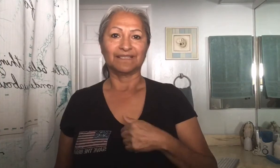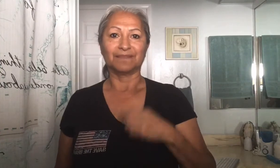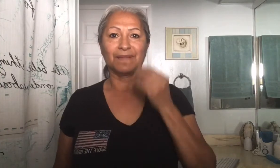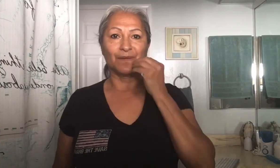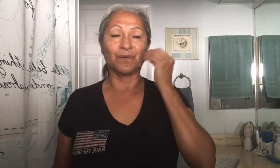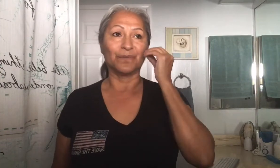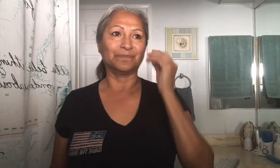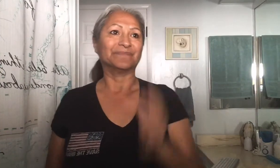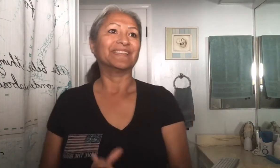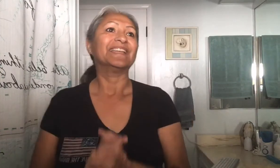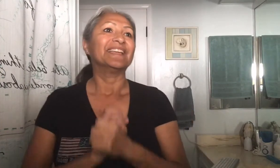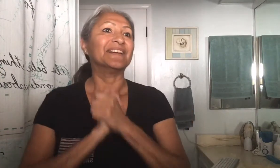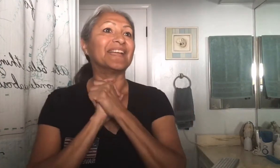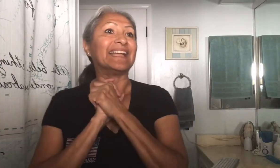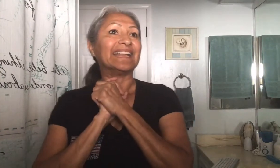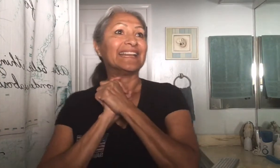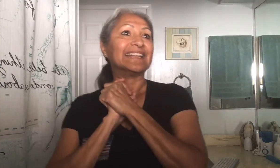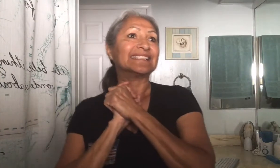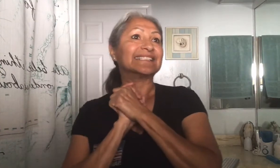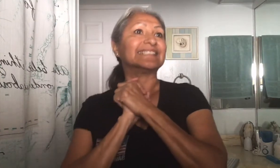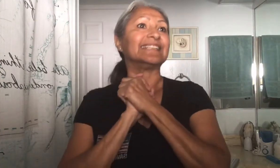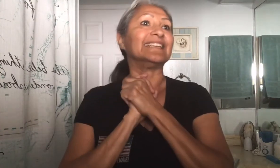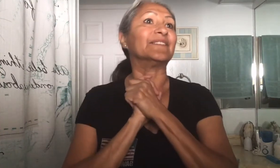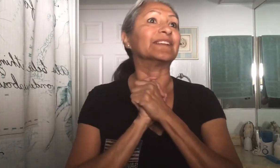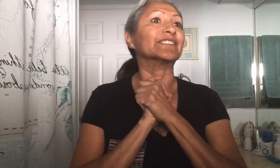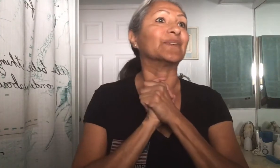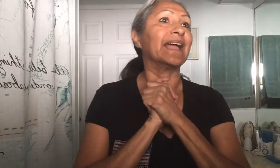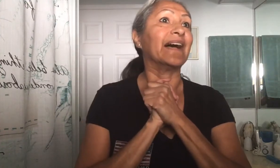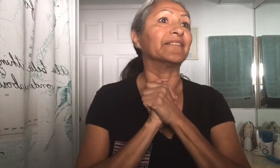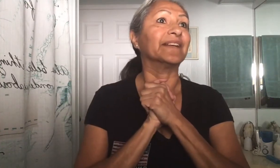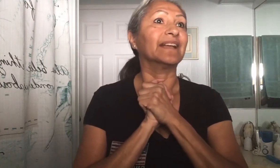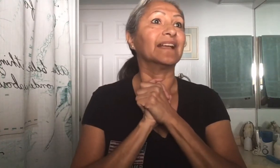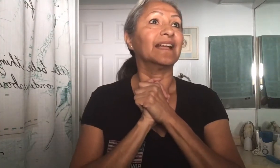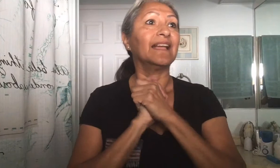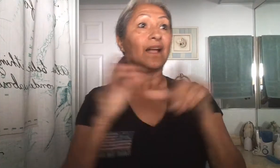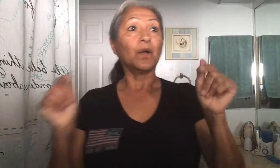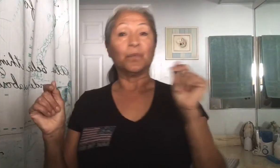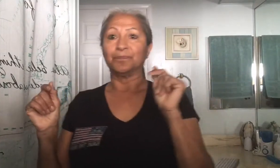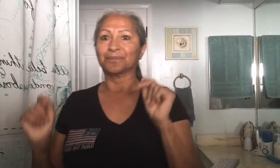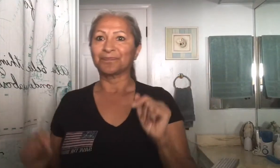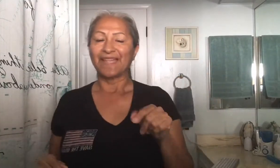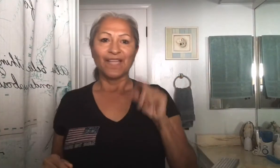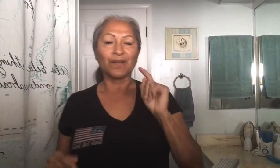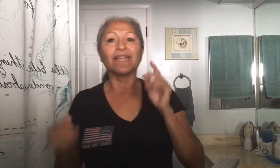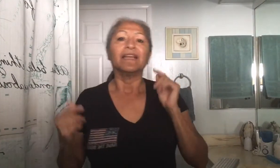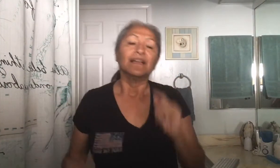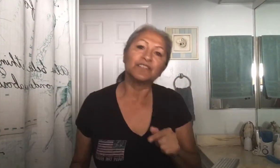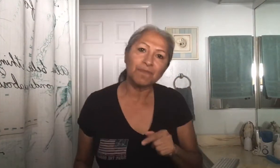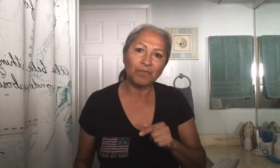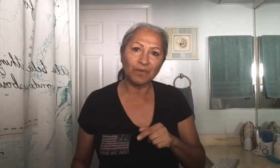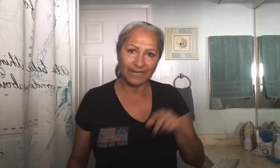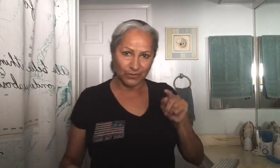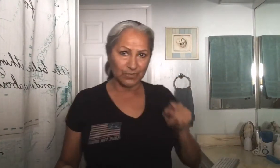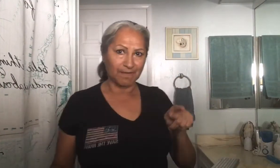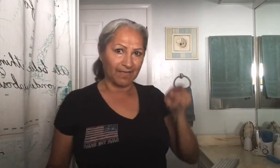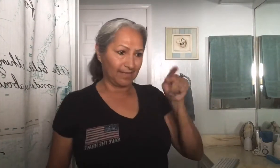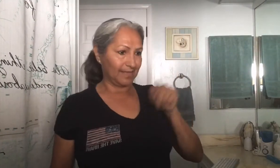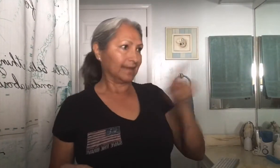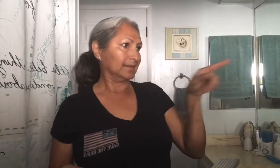my home. Okay, let's see, what else do I have? Oh, okay, do you remember when I told you about like other